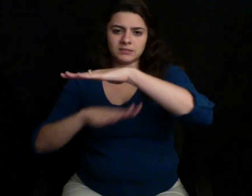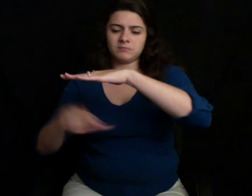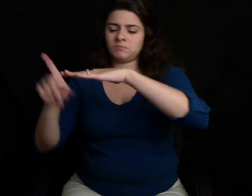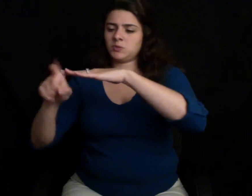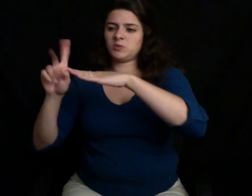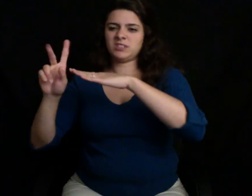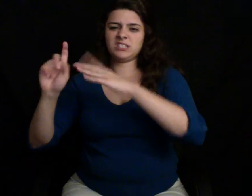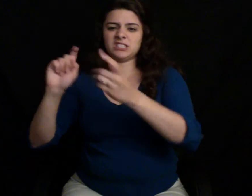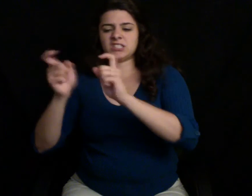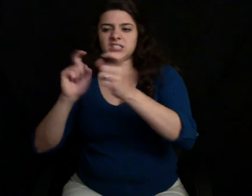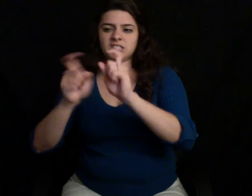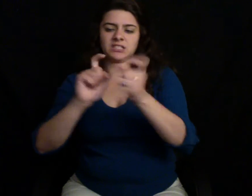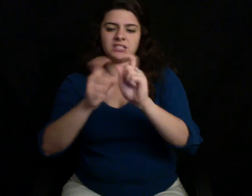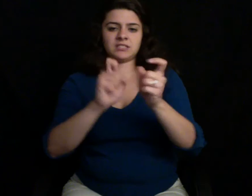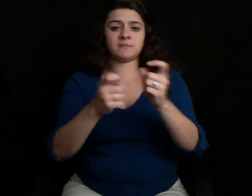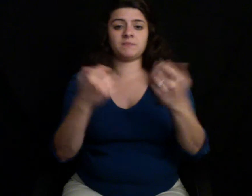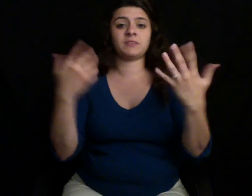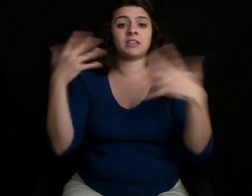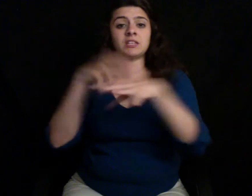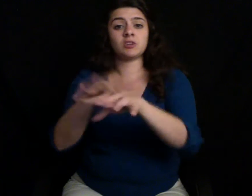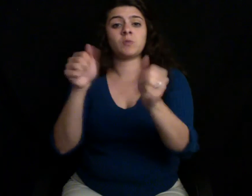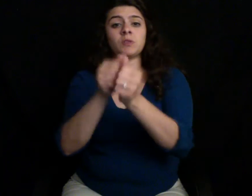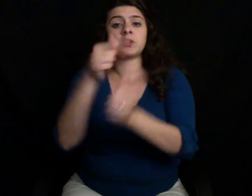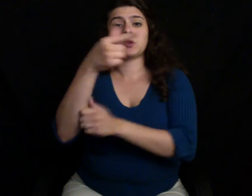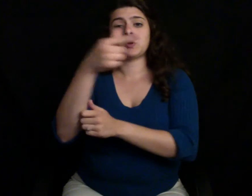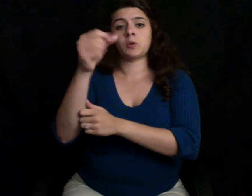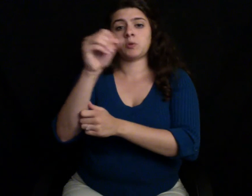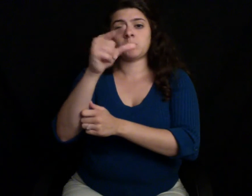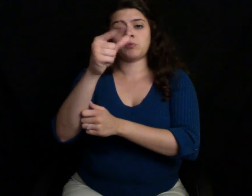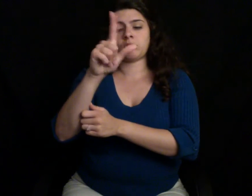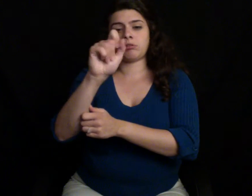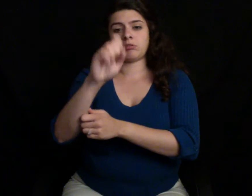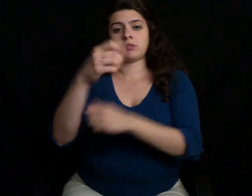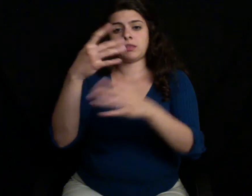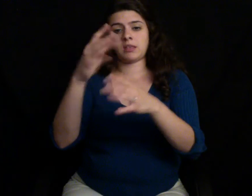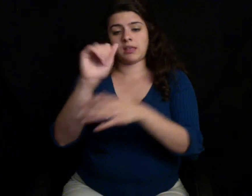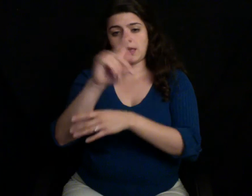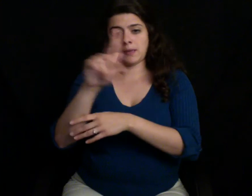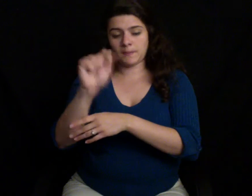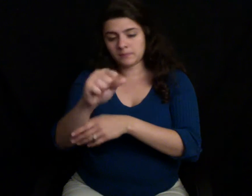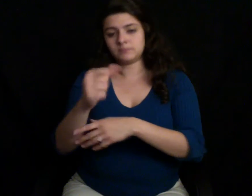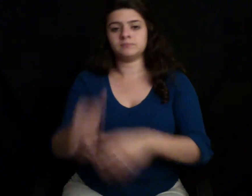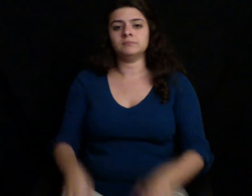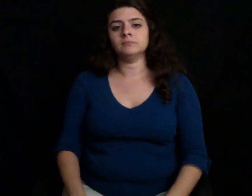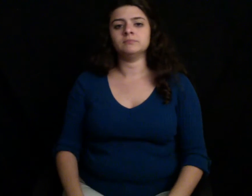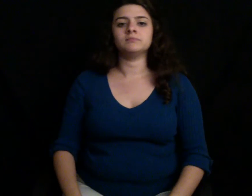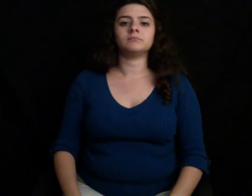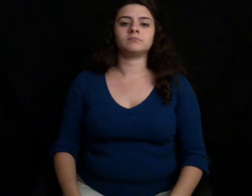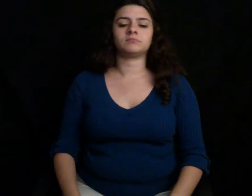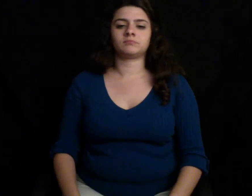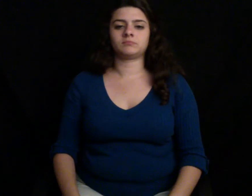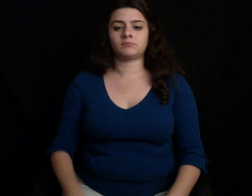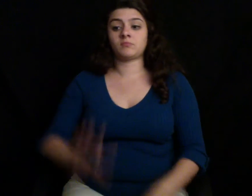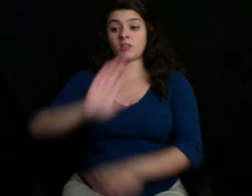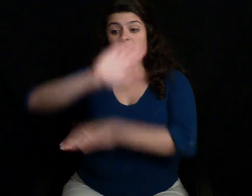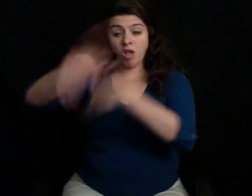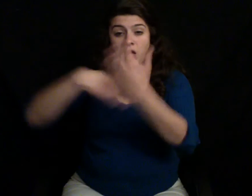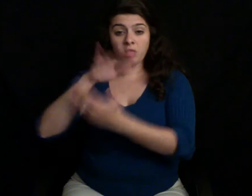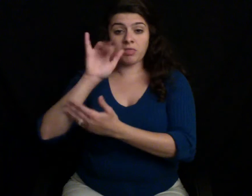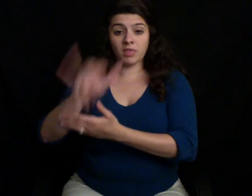integration with Google Apps, and a new partnership with Getty Images to give you access to a wide variety of great stock photography. All of this is still only $8